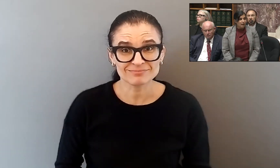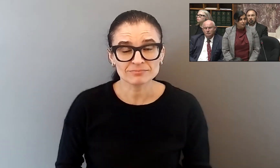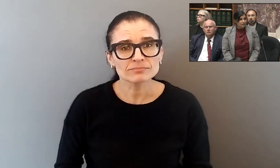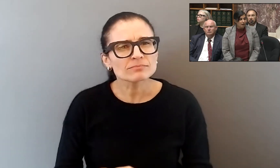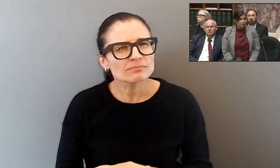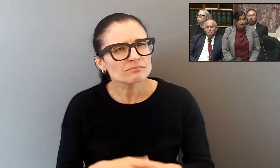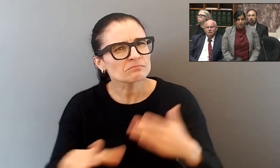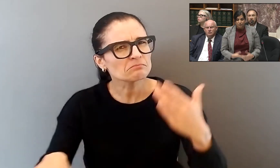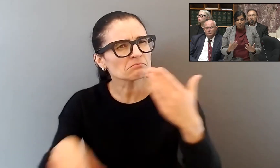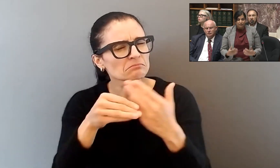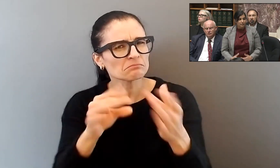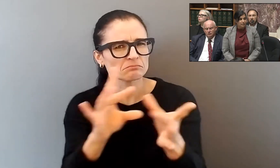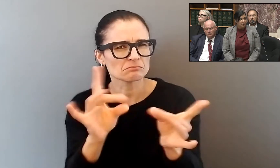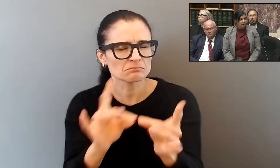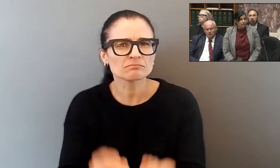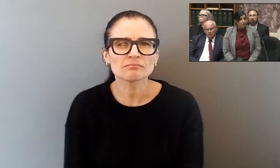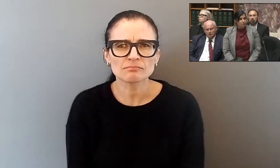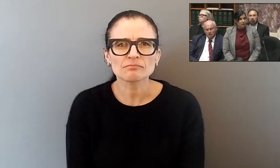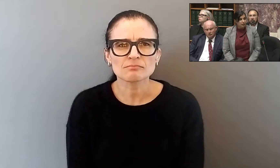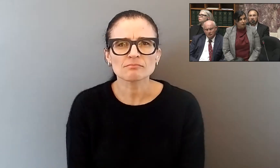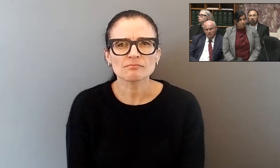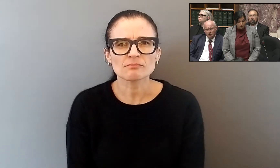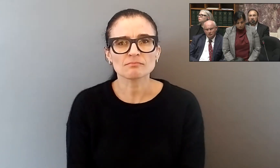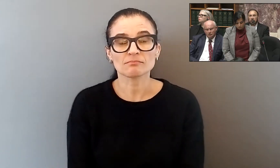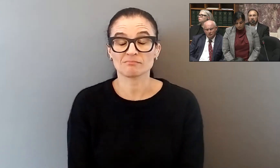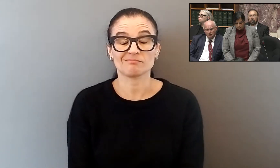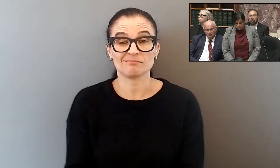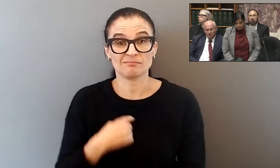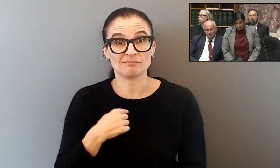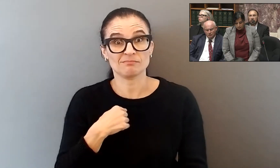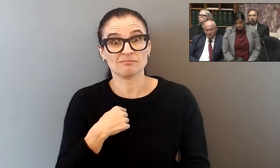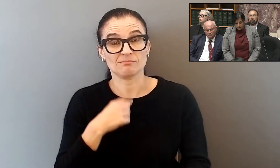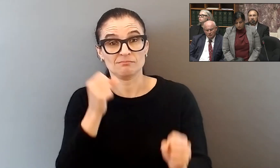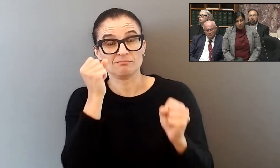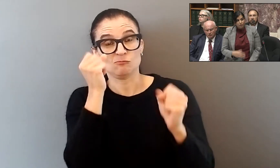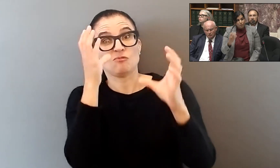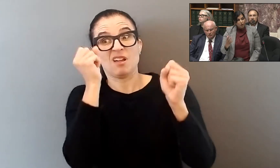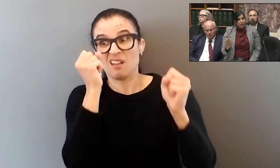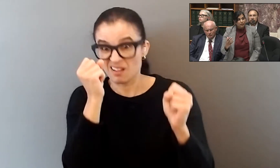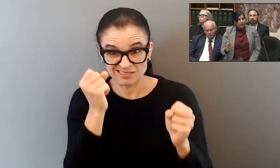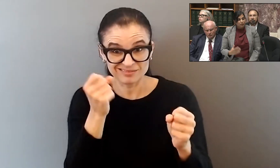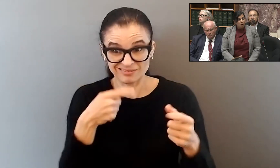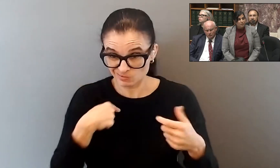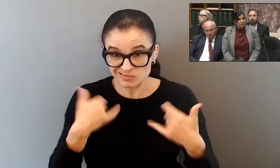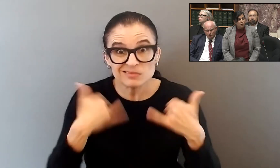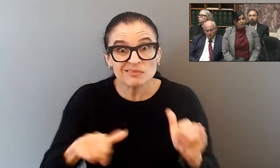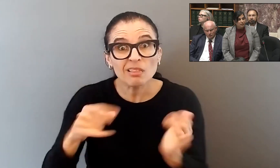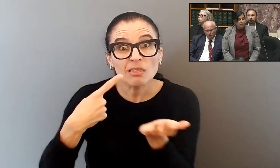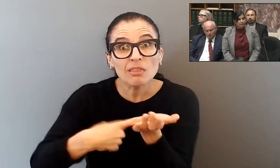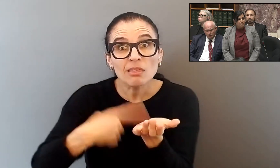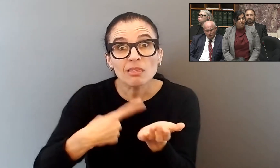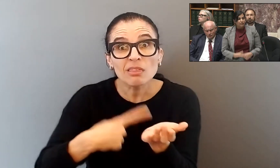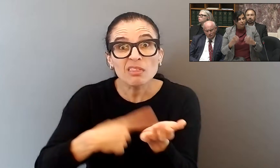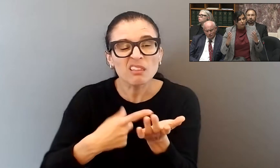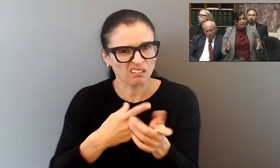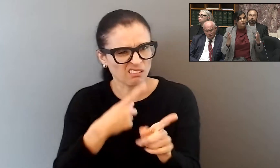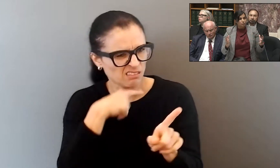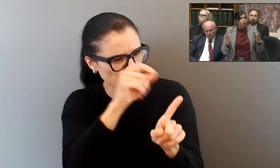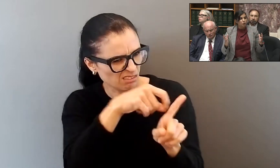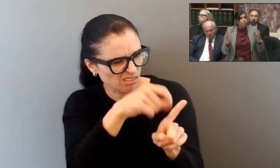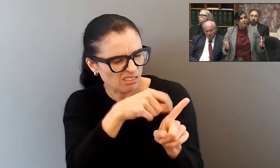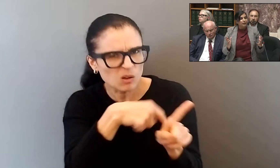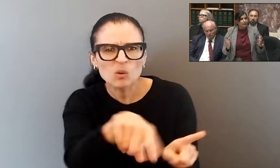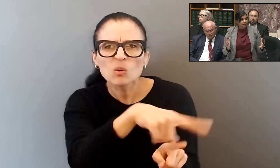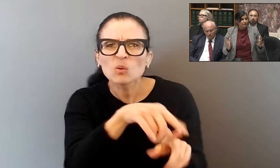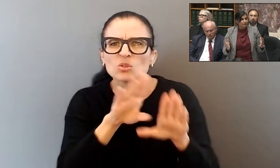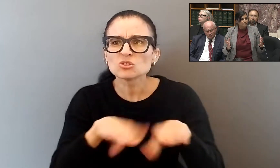in the House now, that we debate these things, picking on vulnerable kids. We have a party in the opposition that decided their tent was